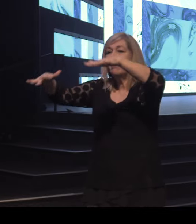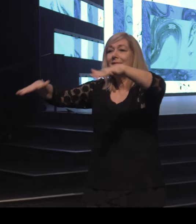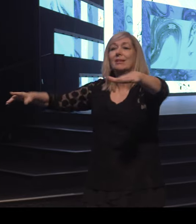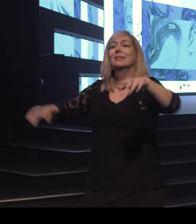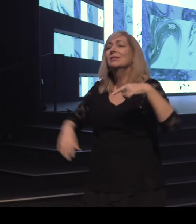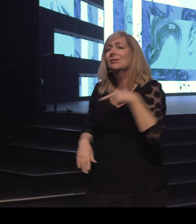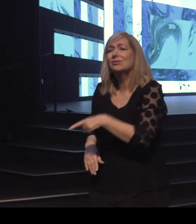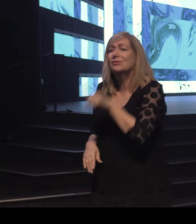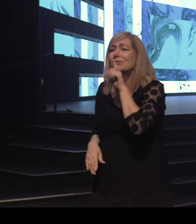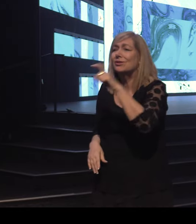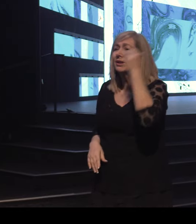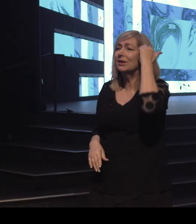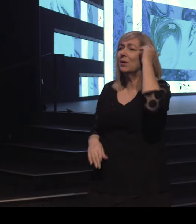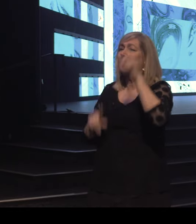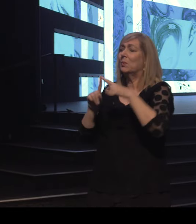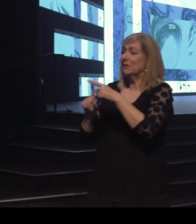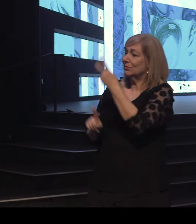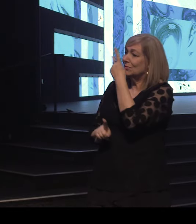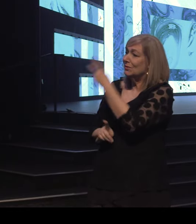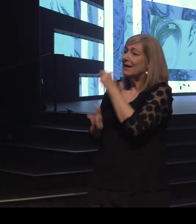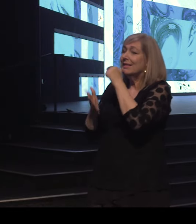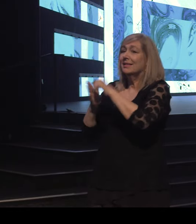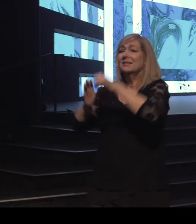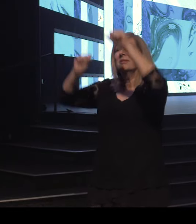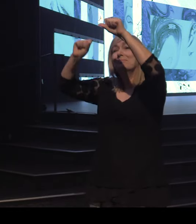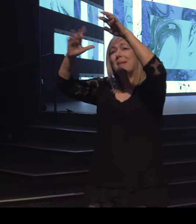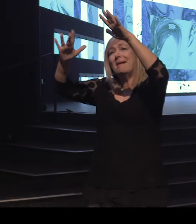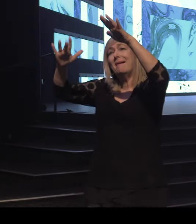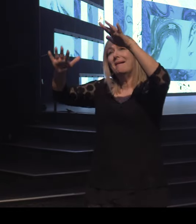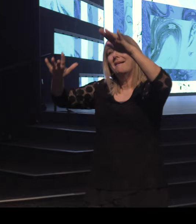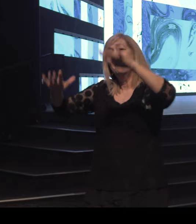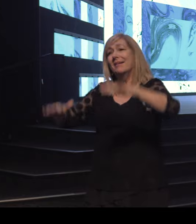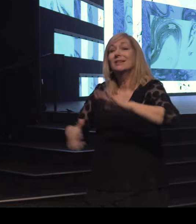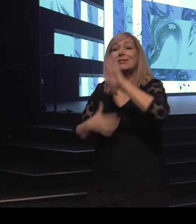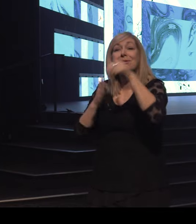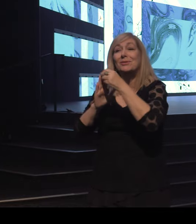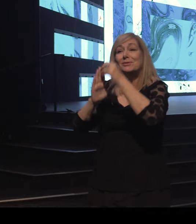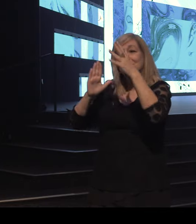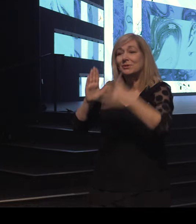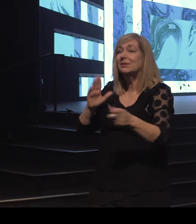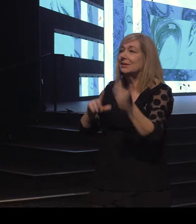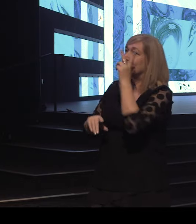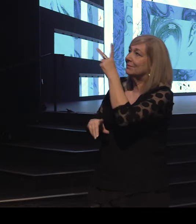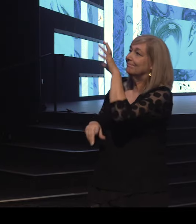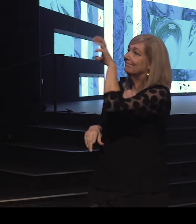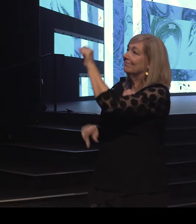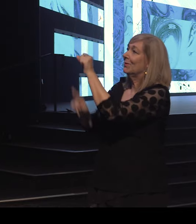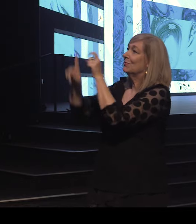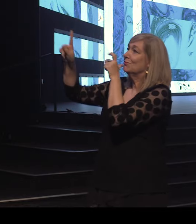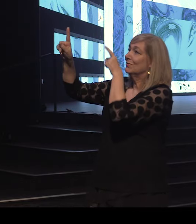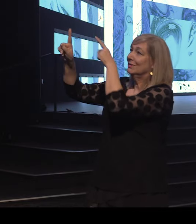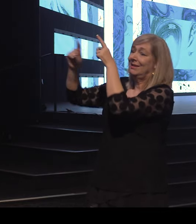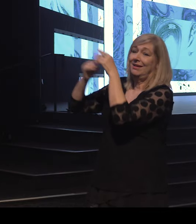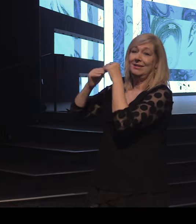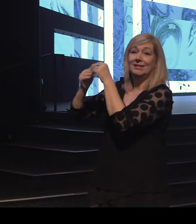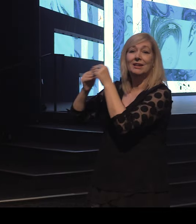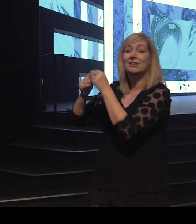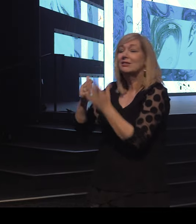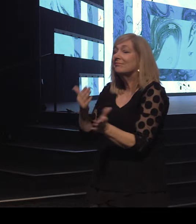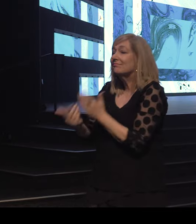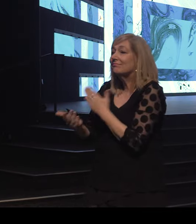Surely she must have known when she saw the letters rain down over the students that she would be discovered and caught. But at